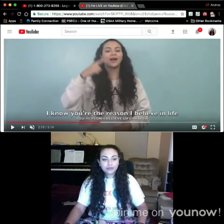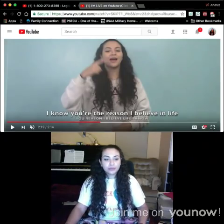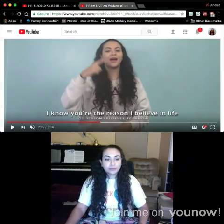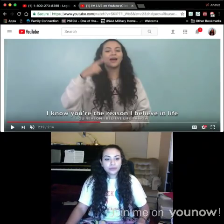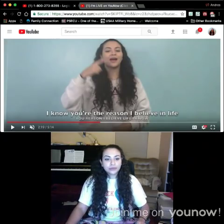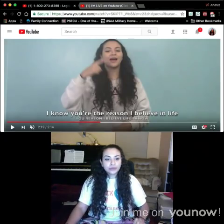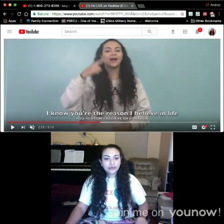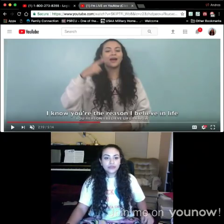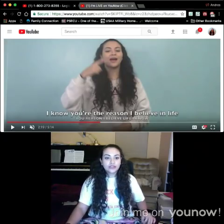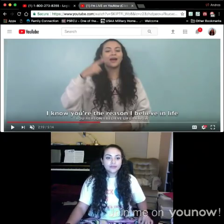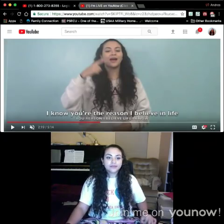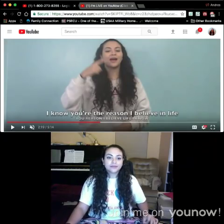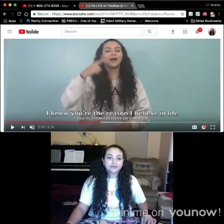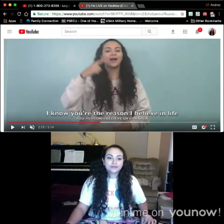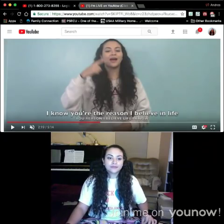Boo, boo, boo.